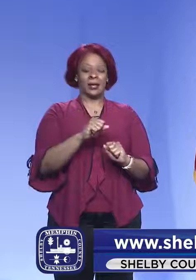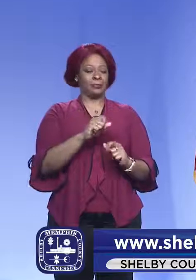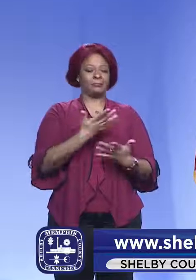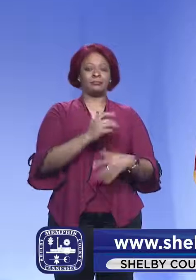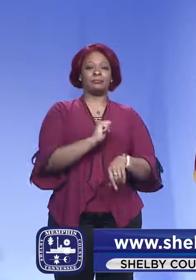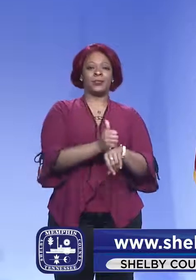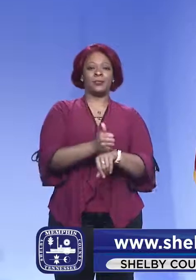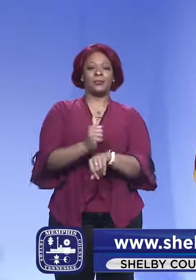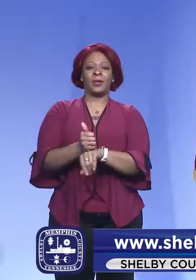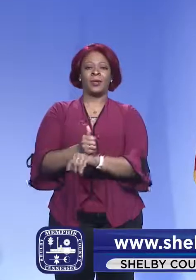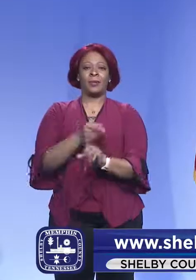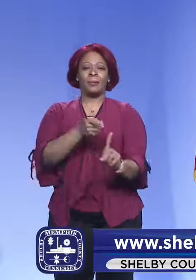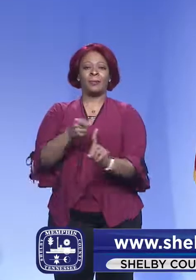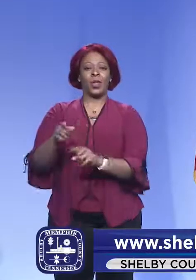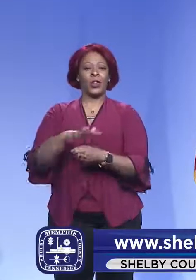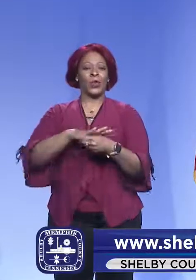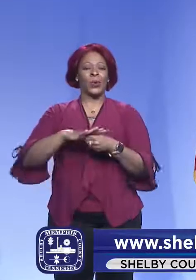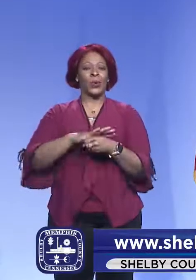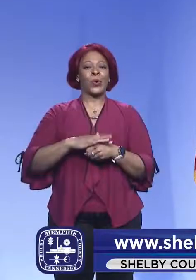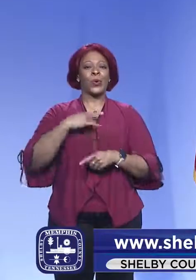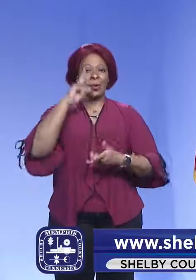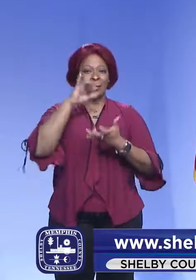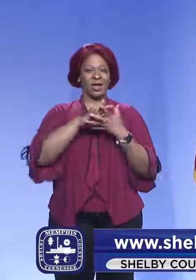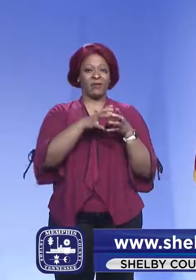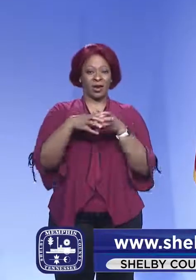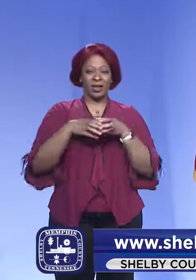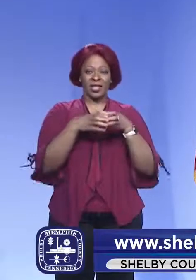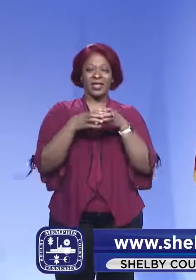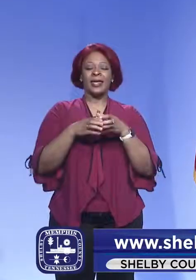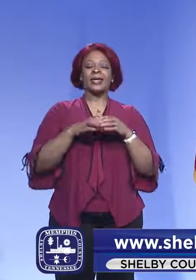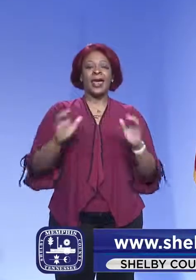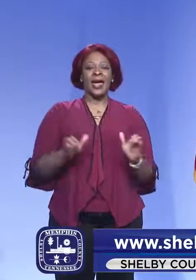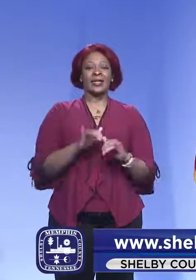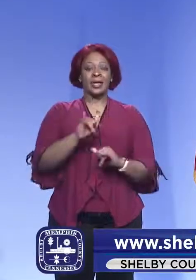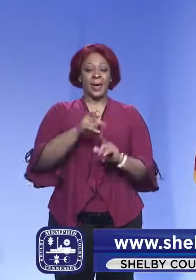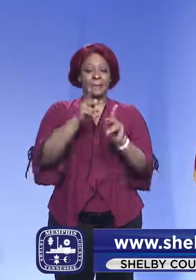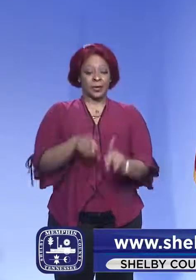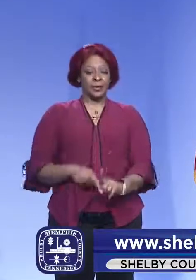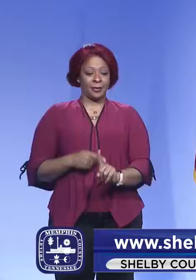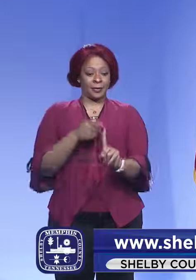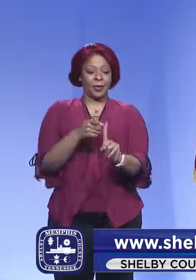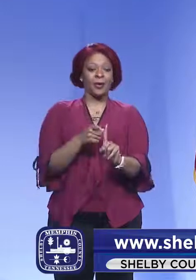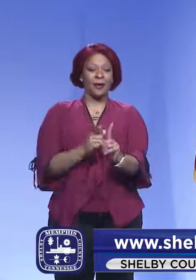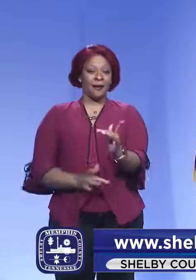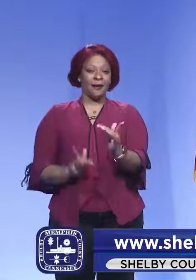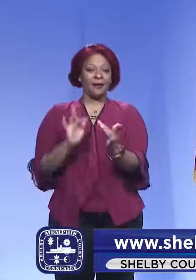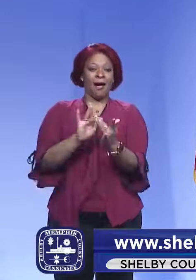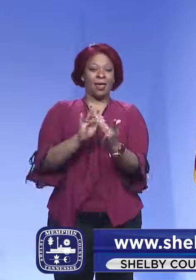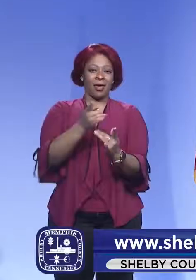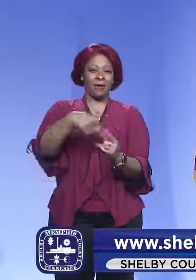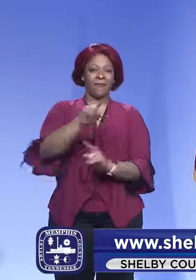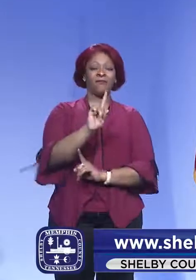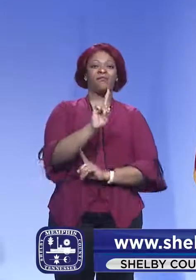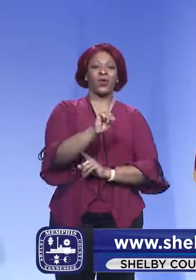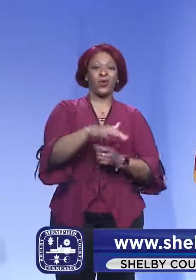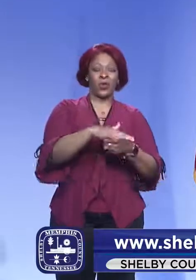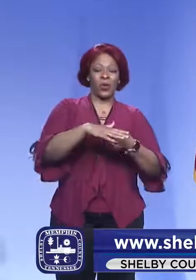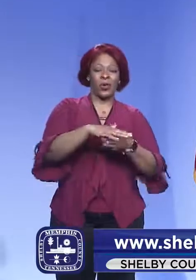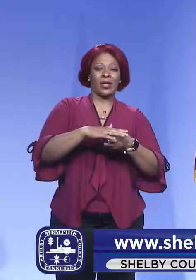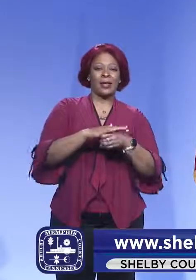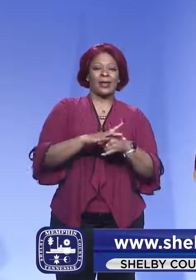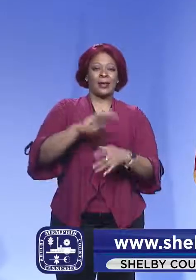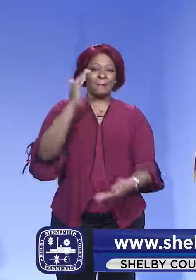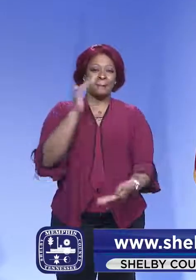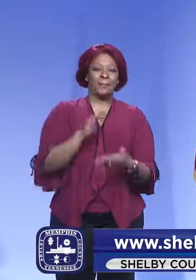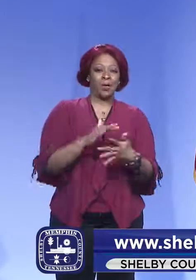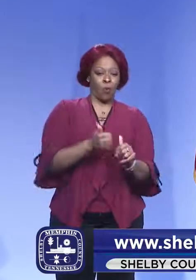locally. So we believe collectively that we can take action at the individual and contact level first and try to mitigate